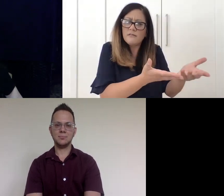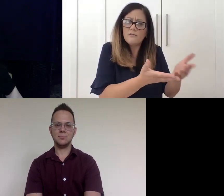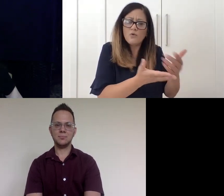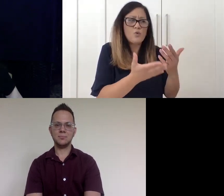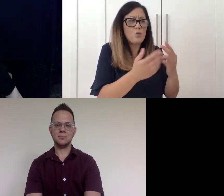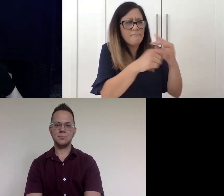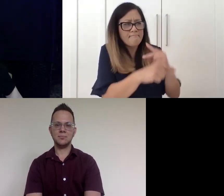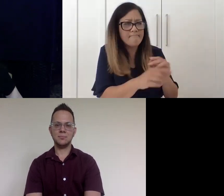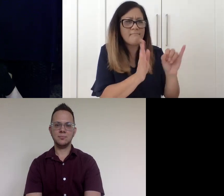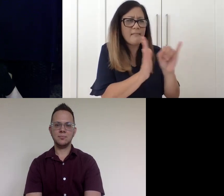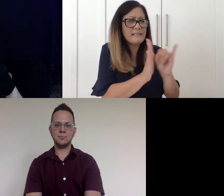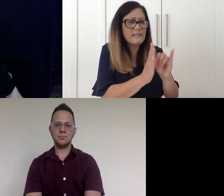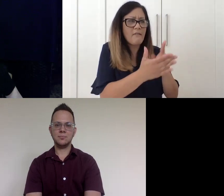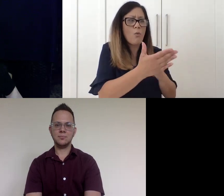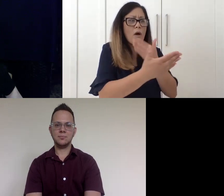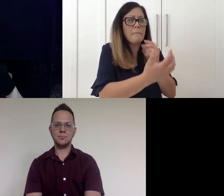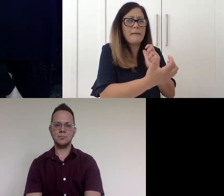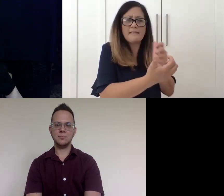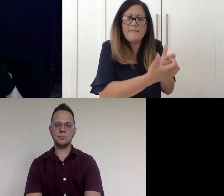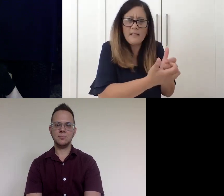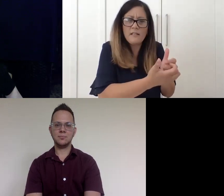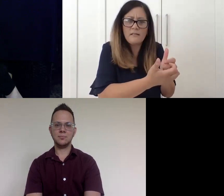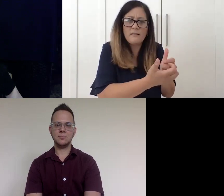So we get situations like that.